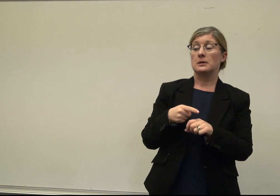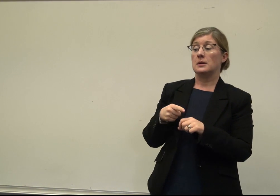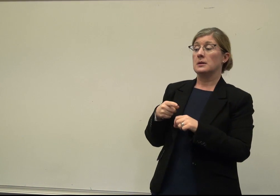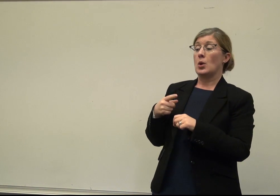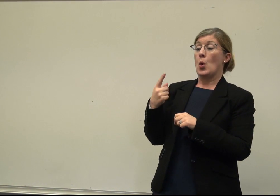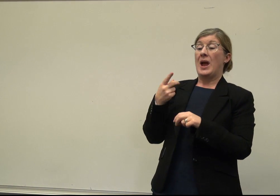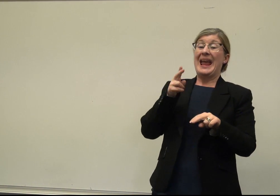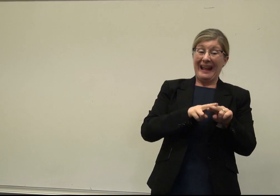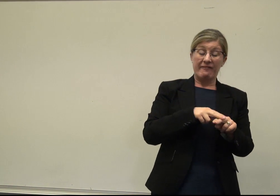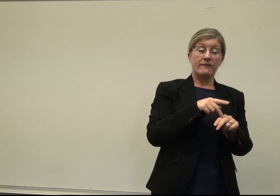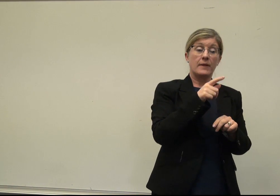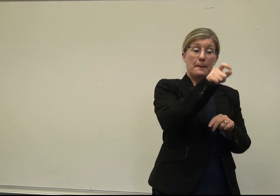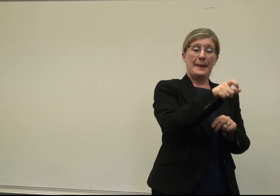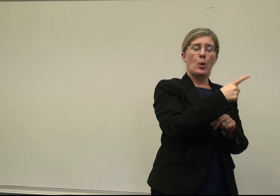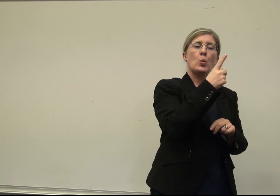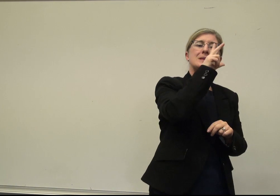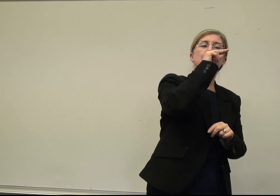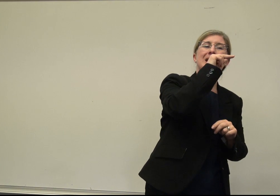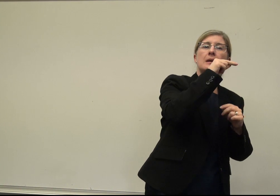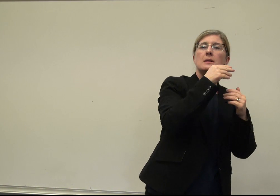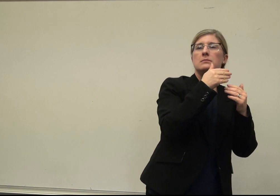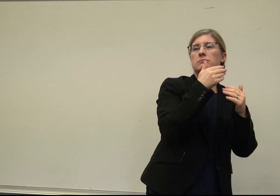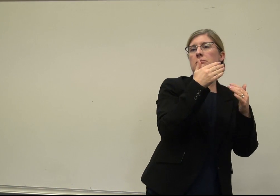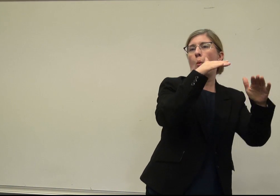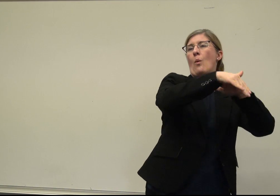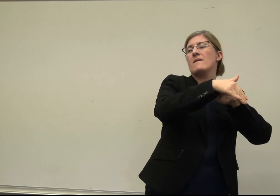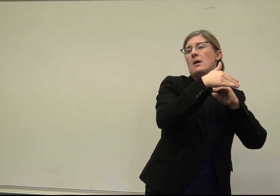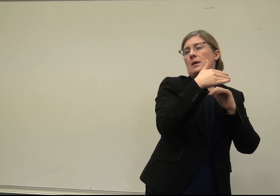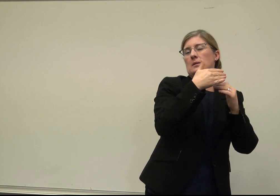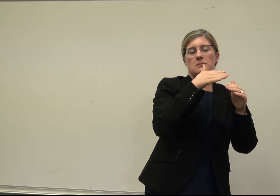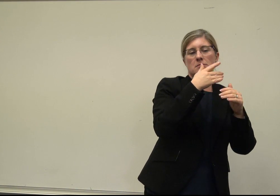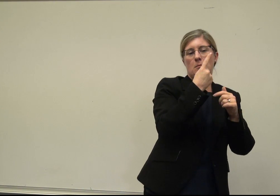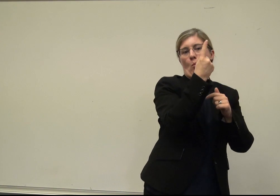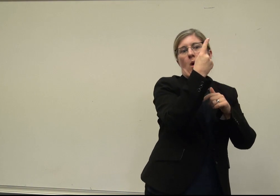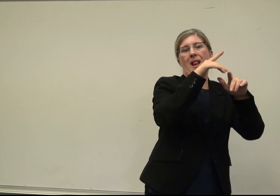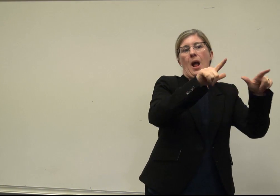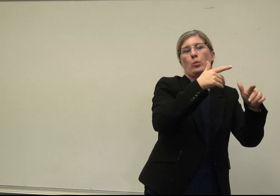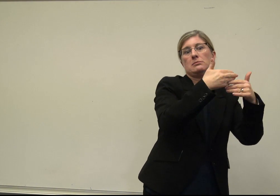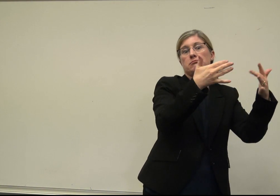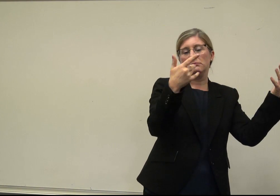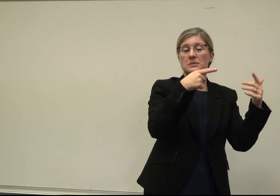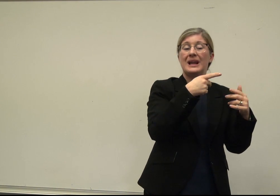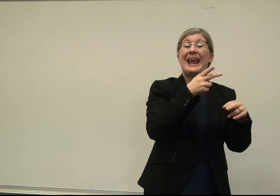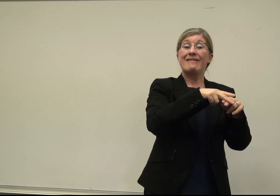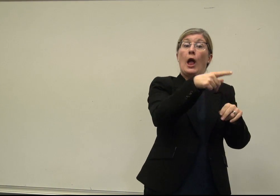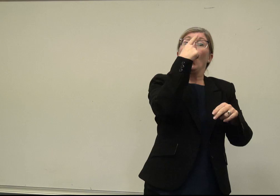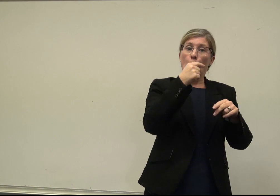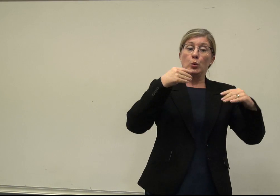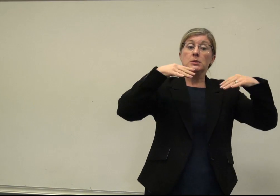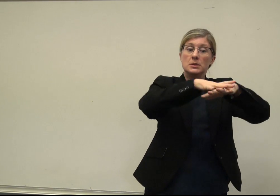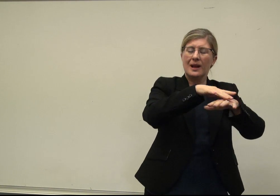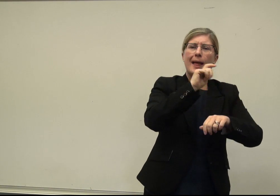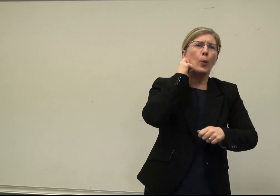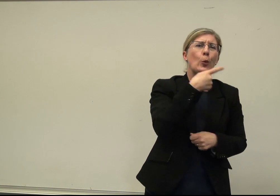this if they could. So they would also code blend, but they can't because it's impossible to produce both languages at the